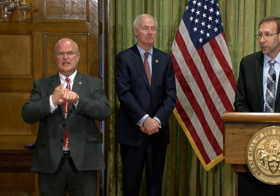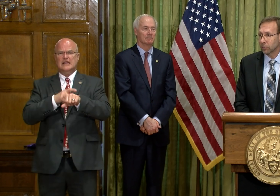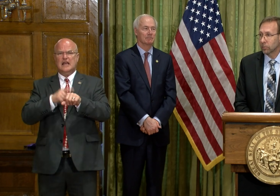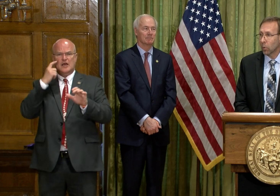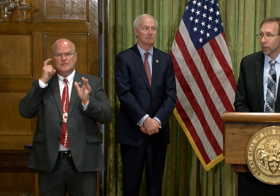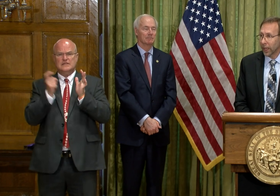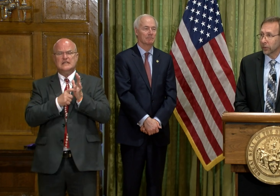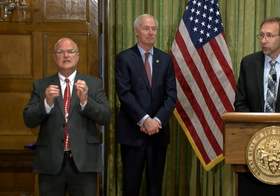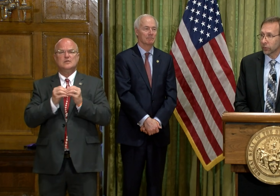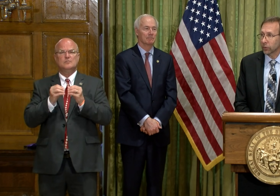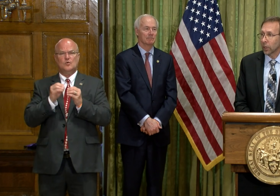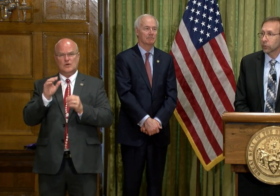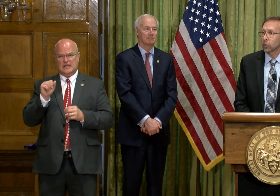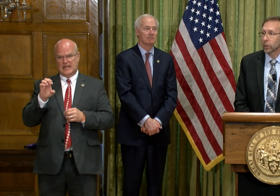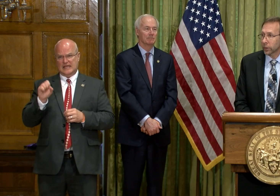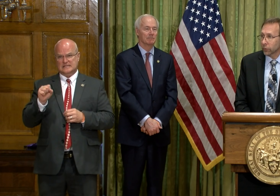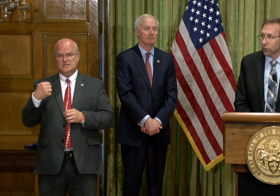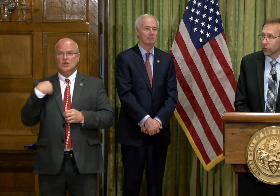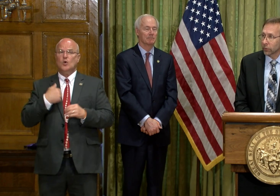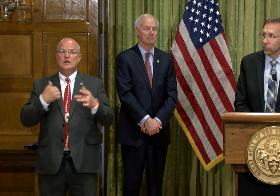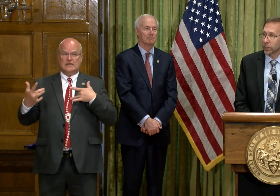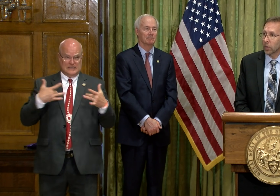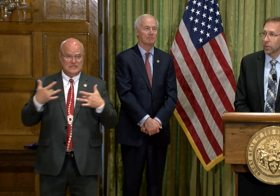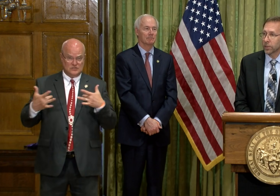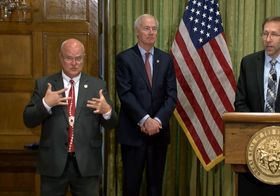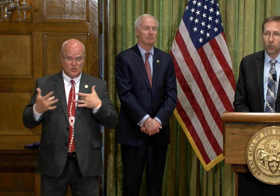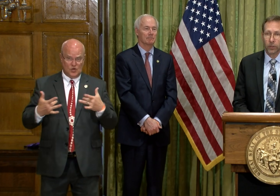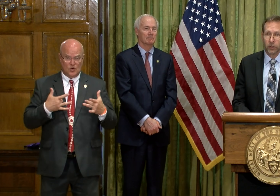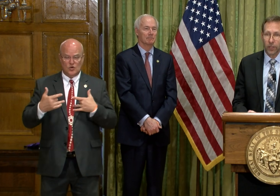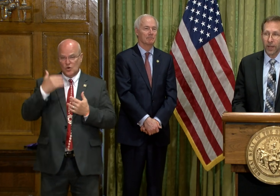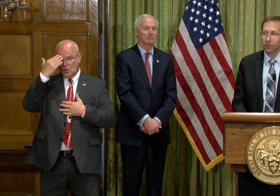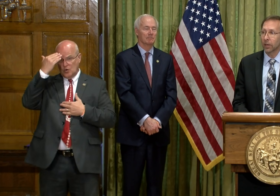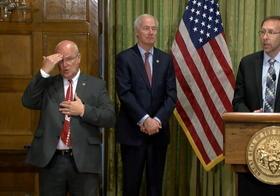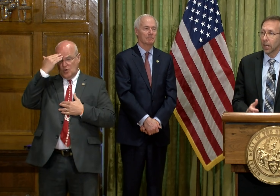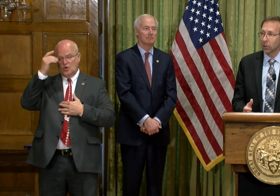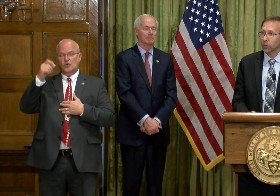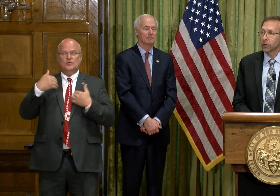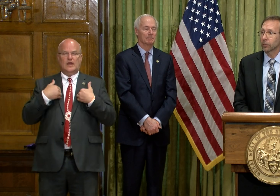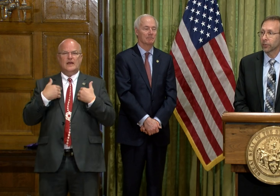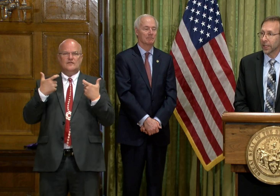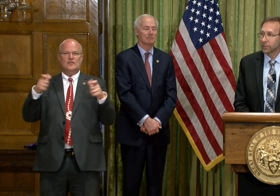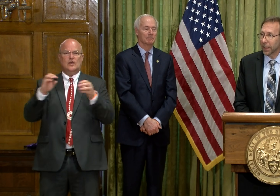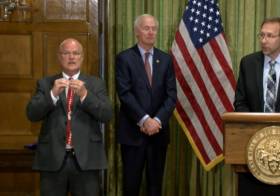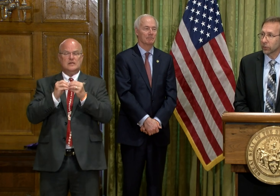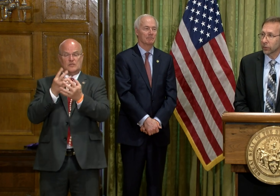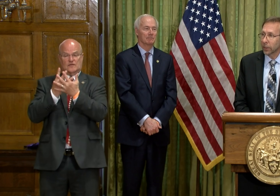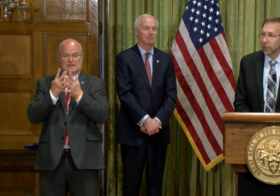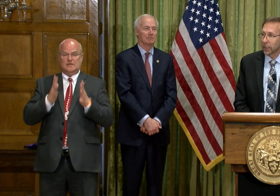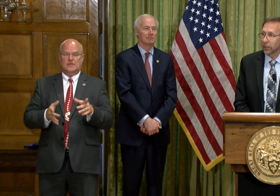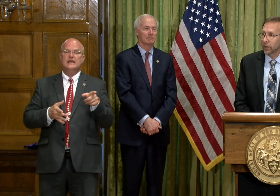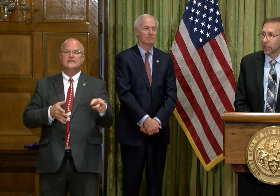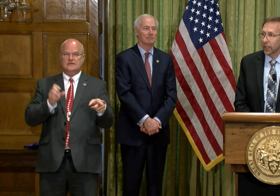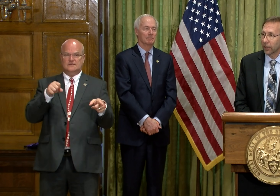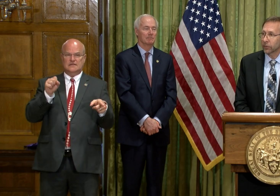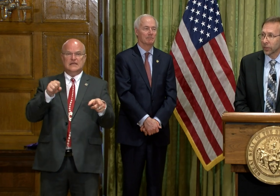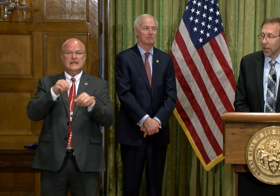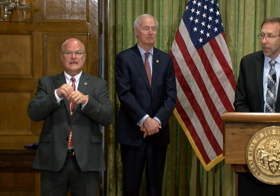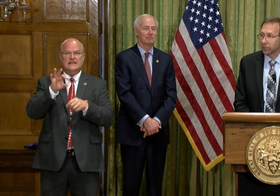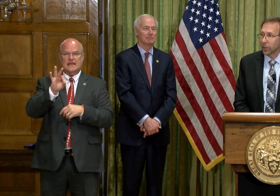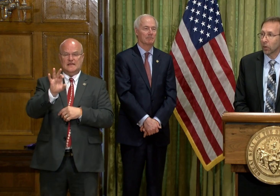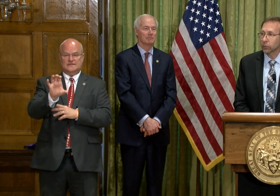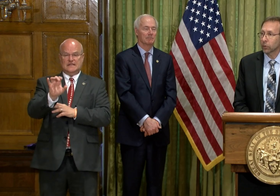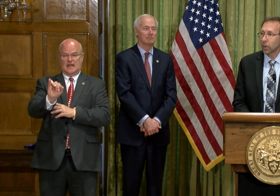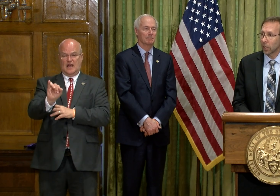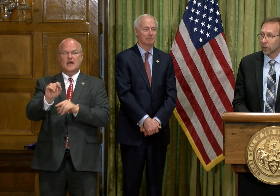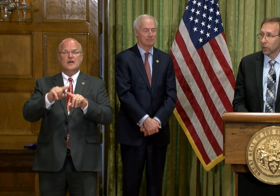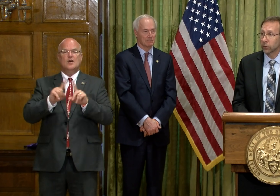they've detected more cases. So we're concerned. We know that not only do you have a large number of inmates in the